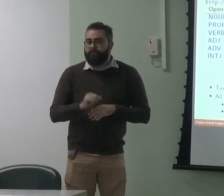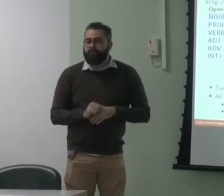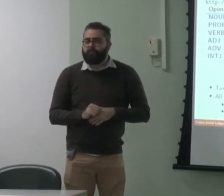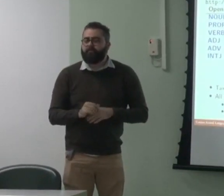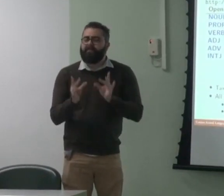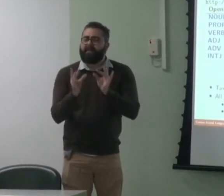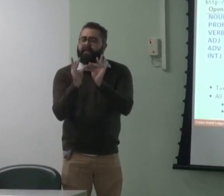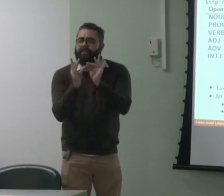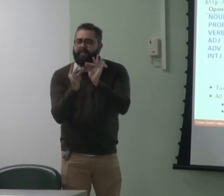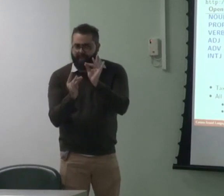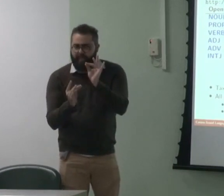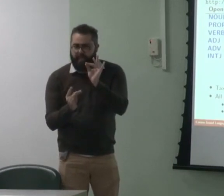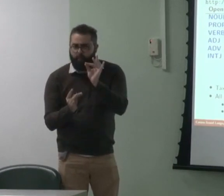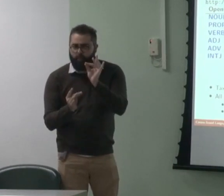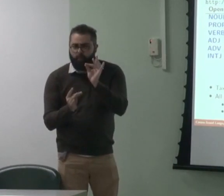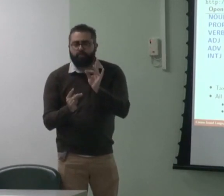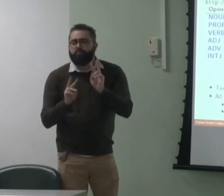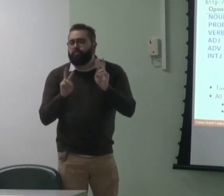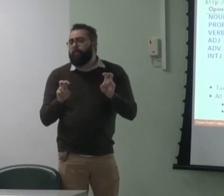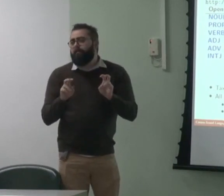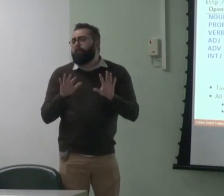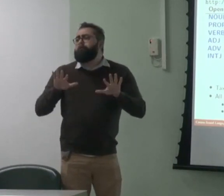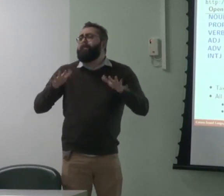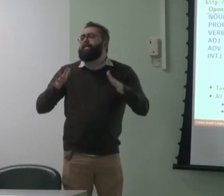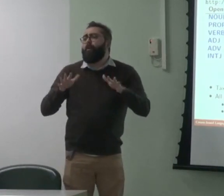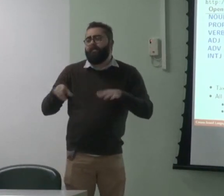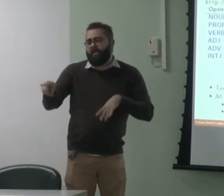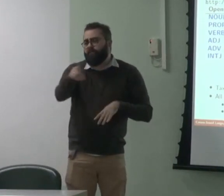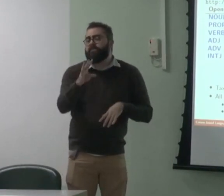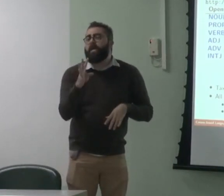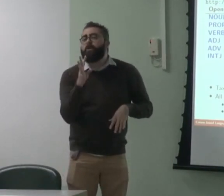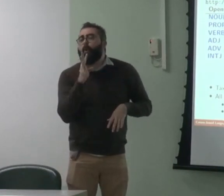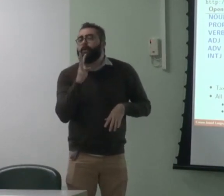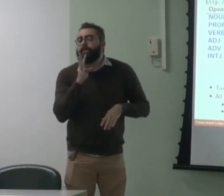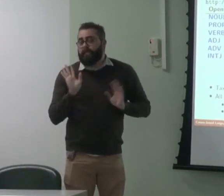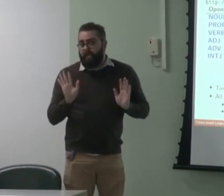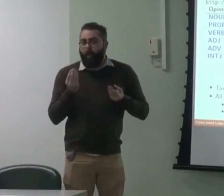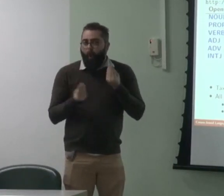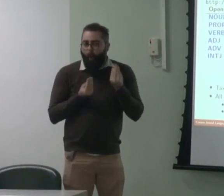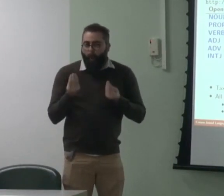detail at how UD looks like. So getting back to the